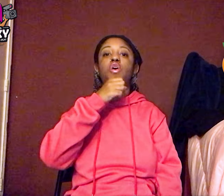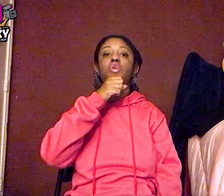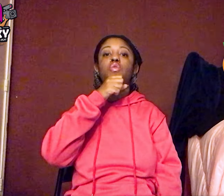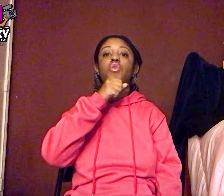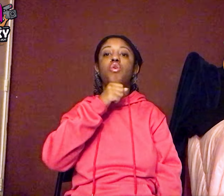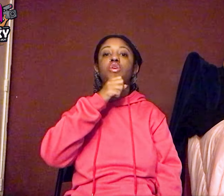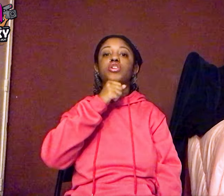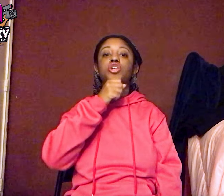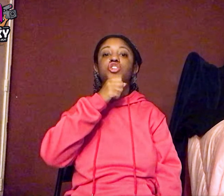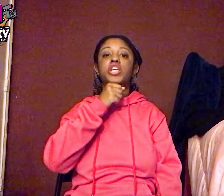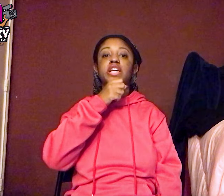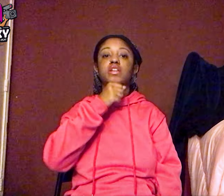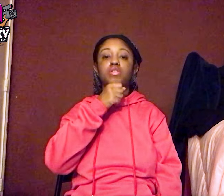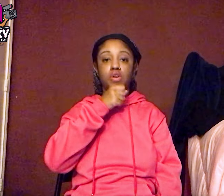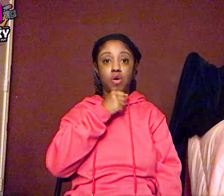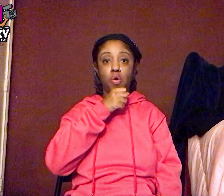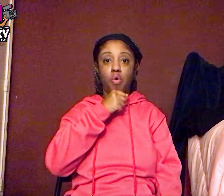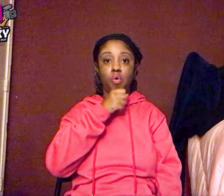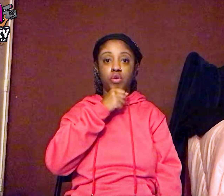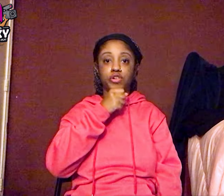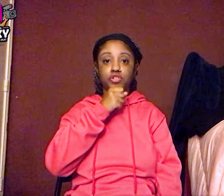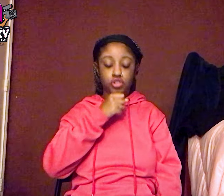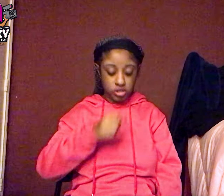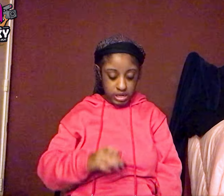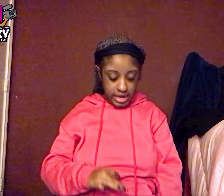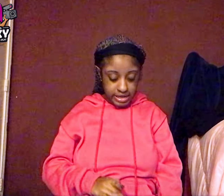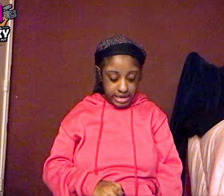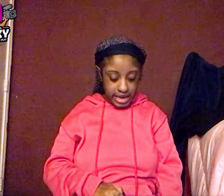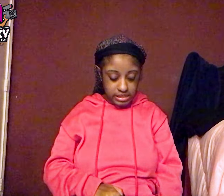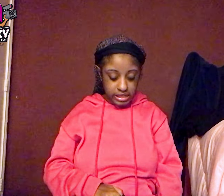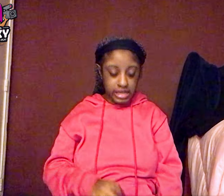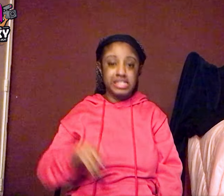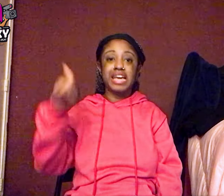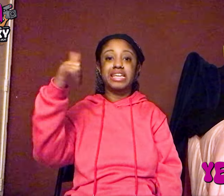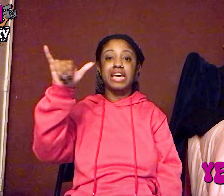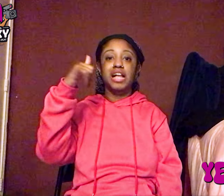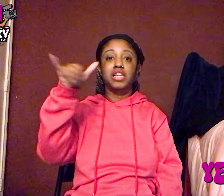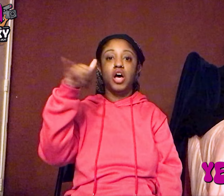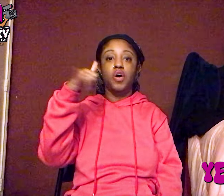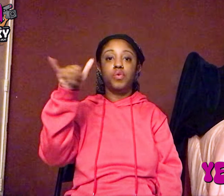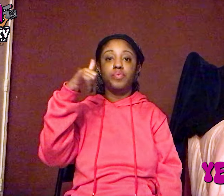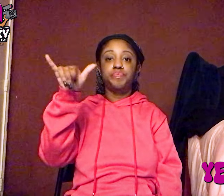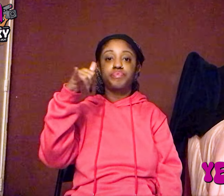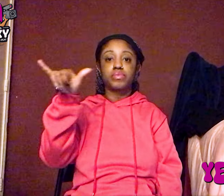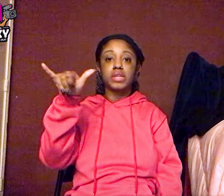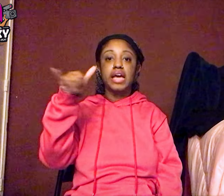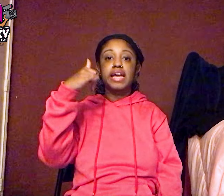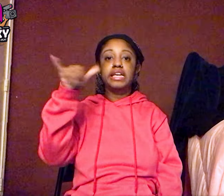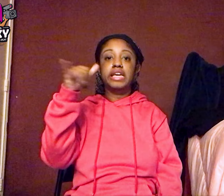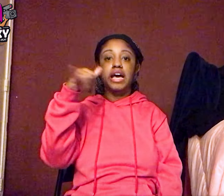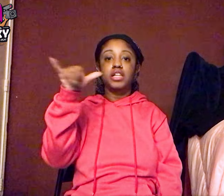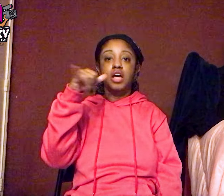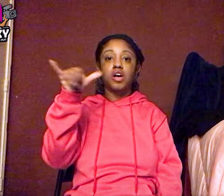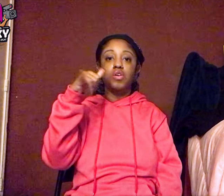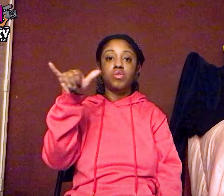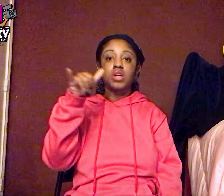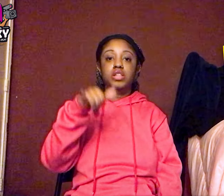O on your chin. Orange. Next is yellow. Yellow. The